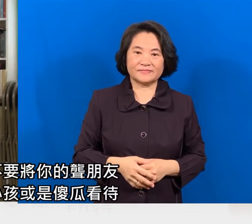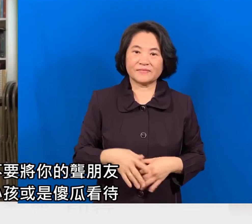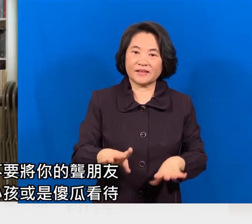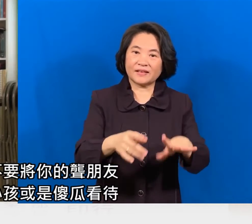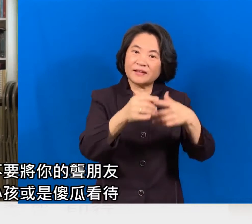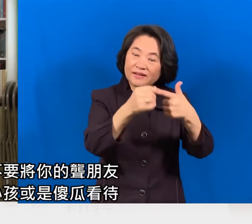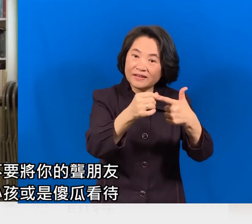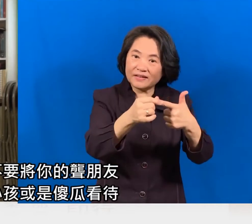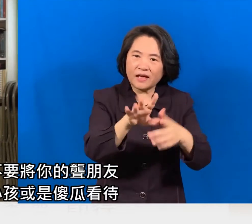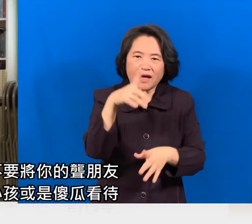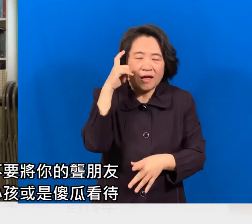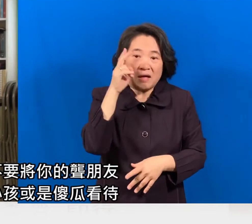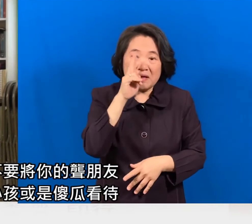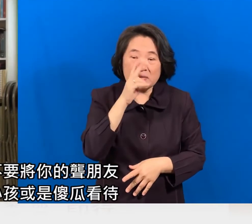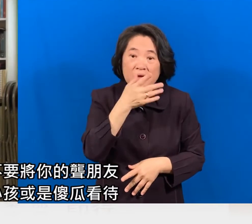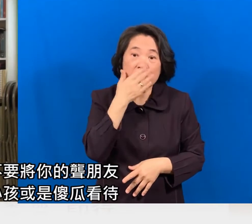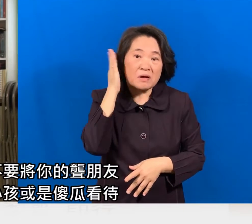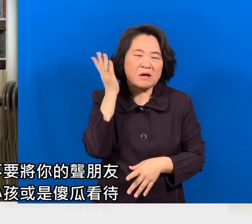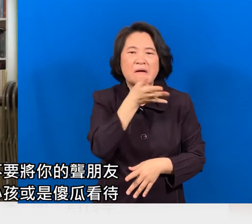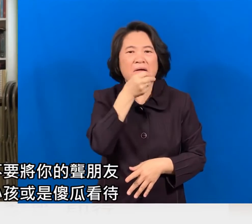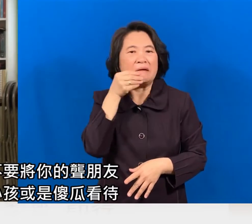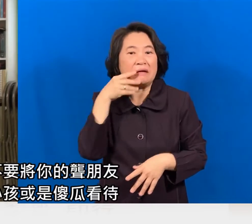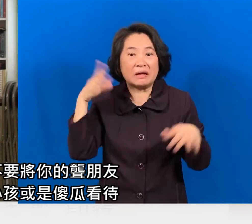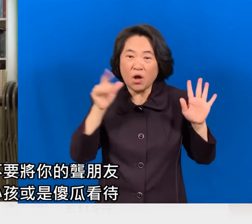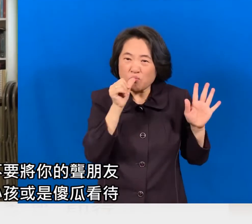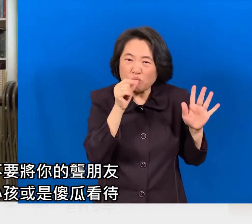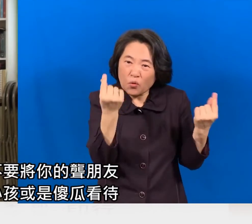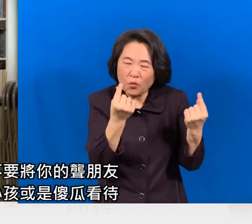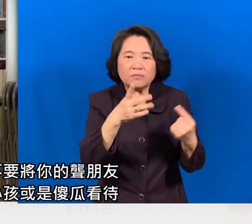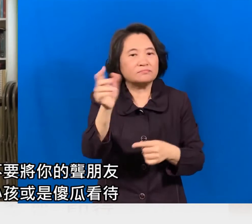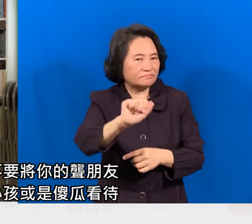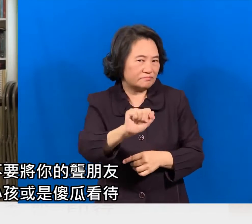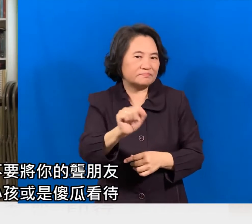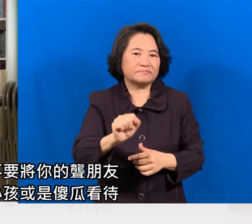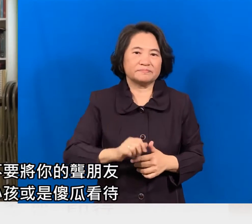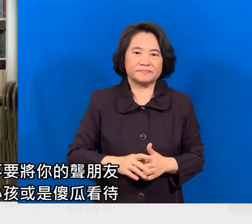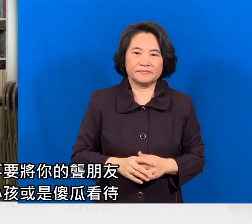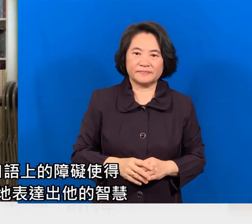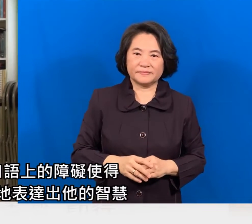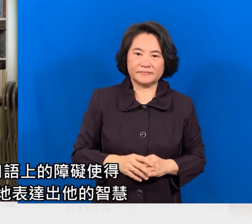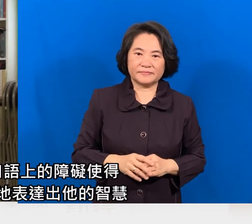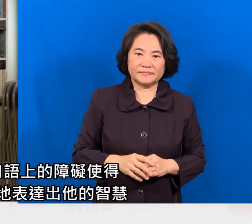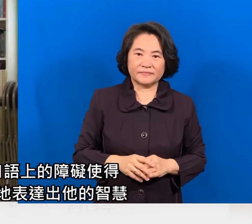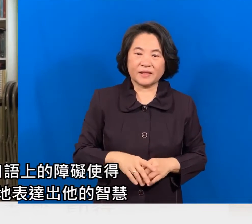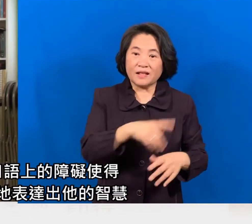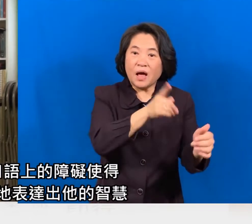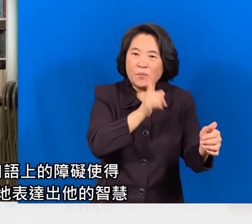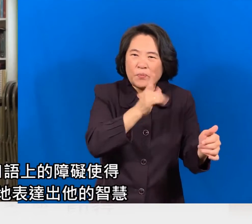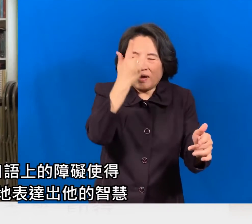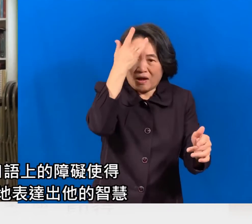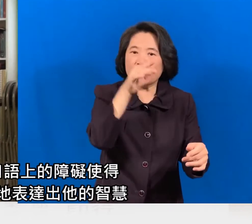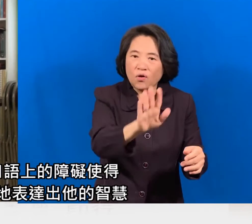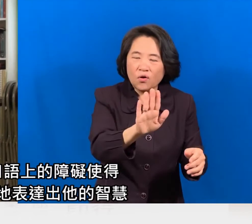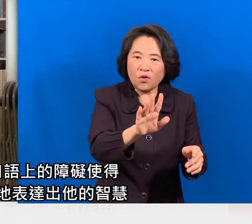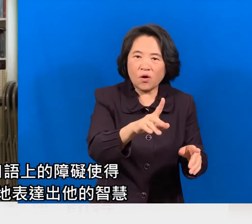6. By all means, don't regard your deaf friend as a 3-year-old child or an idiot. Perhaps his limited